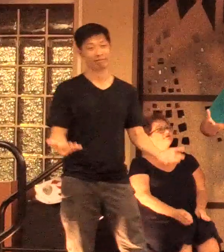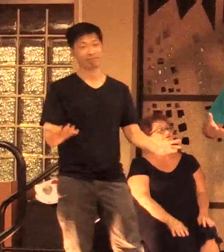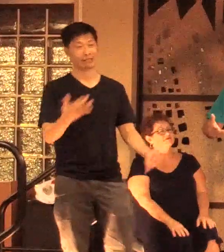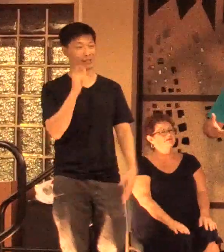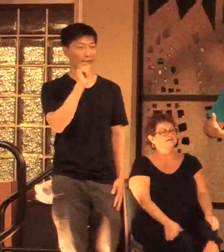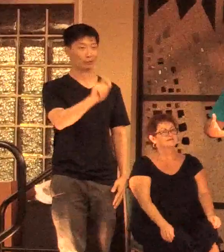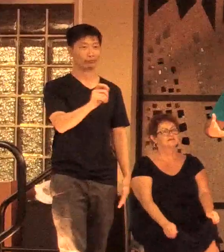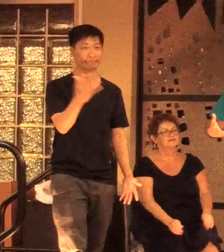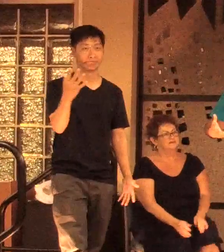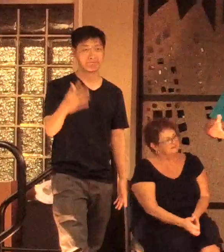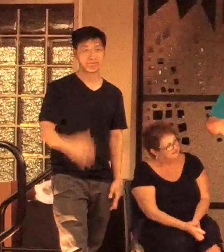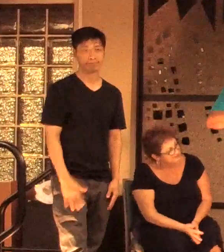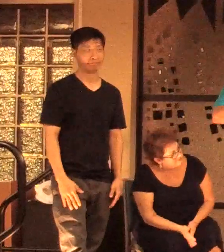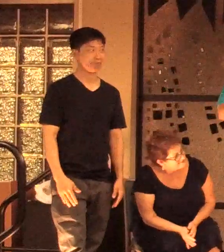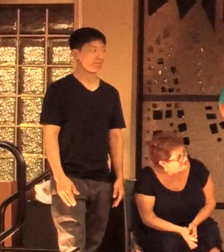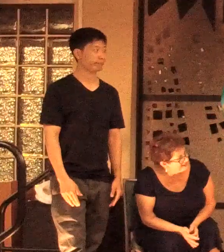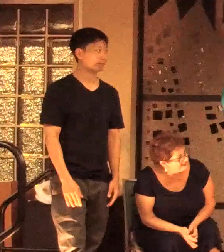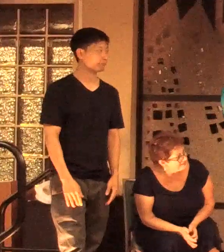down to.